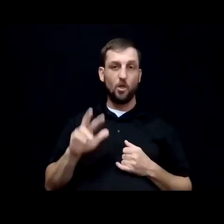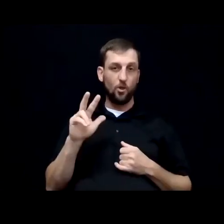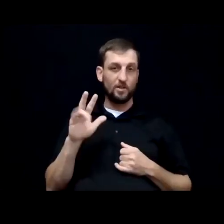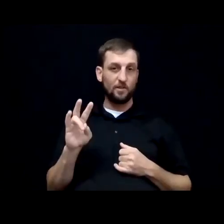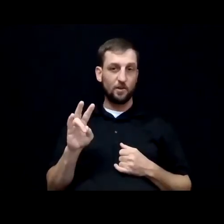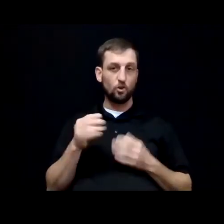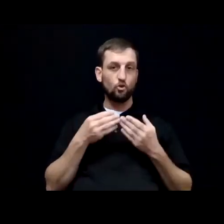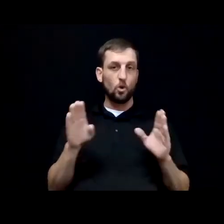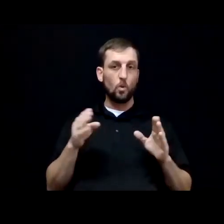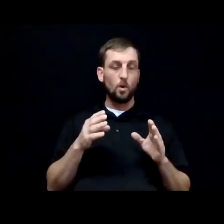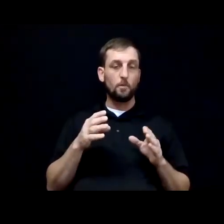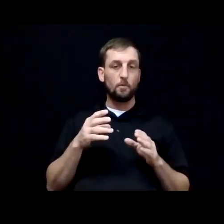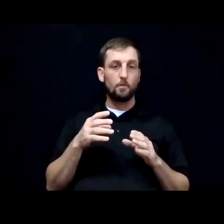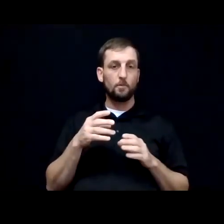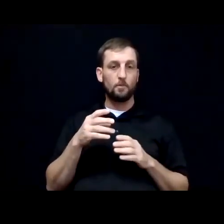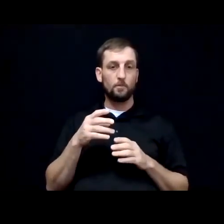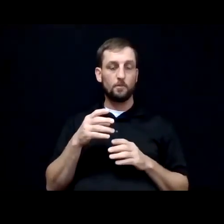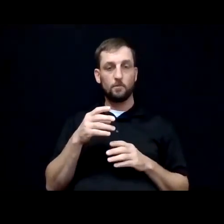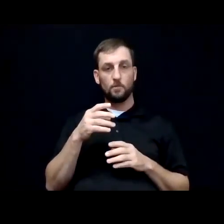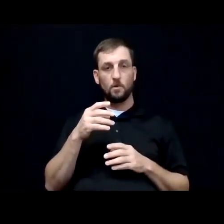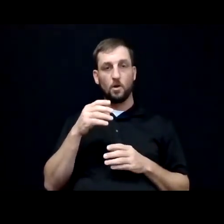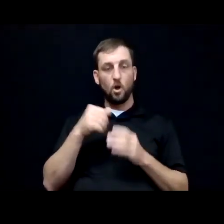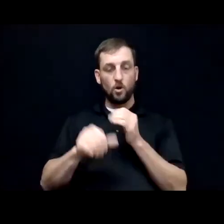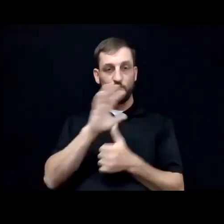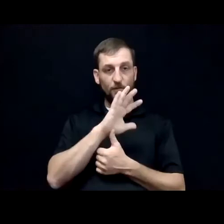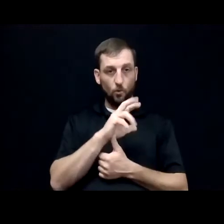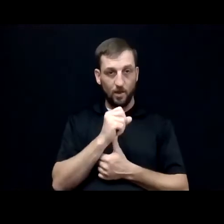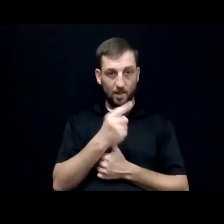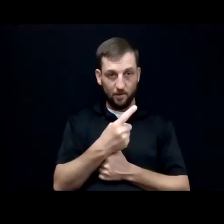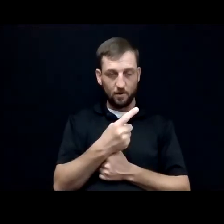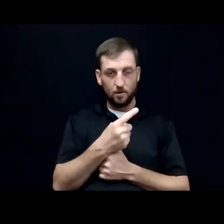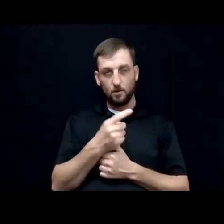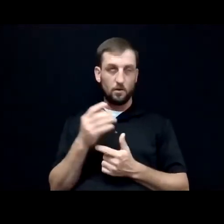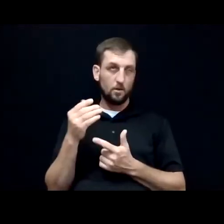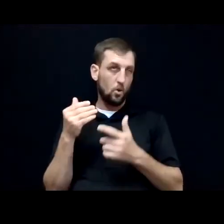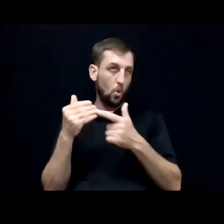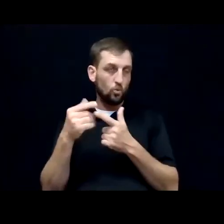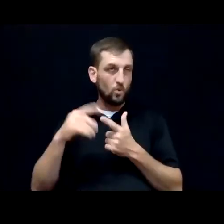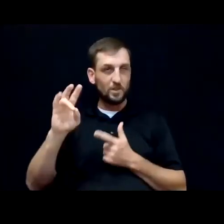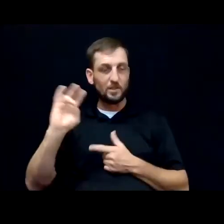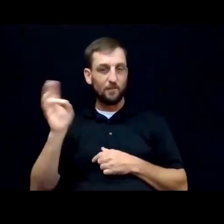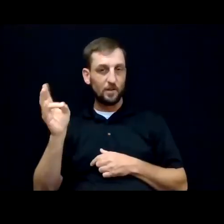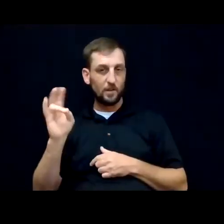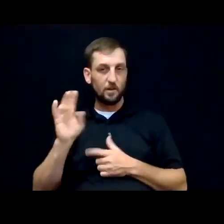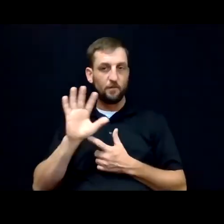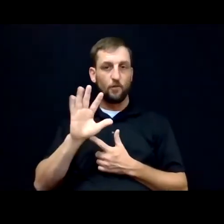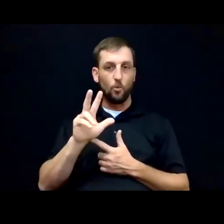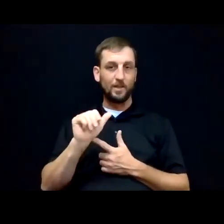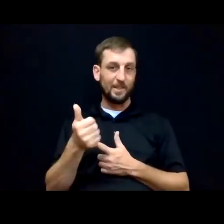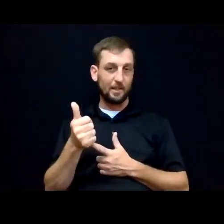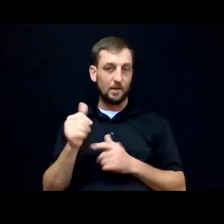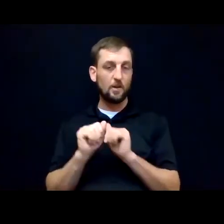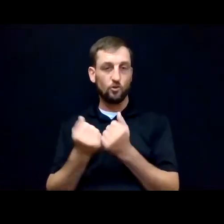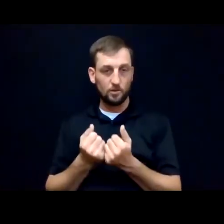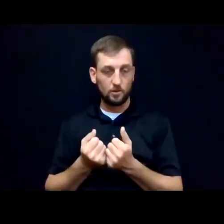transit providers which fall under the 5311 program, and about over close to 70-something 5310 agencies.